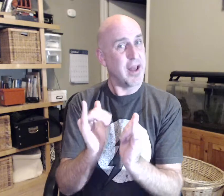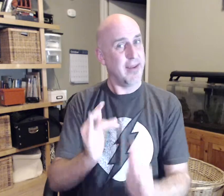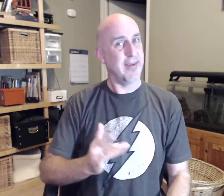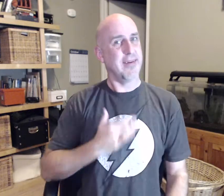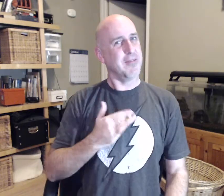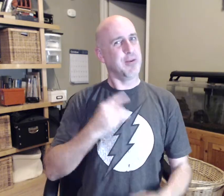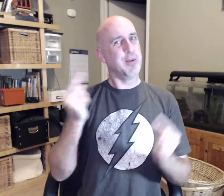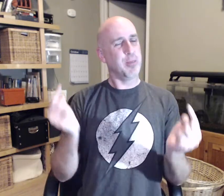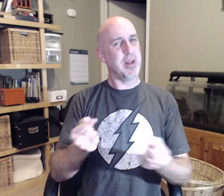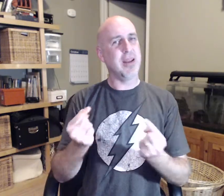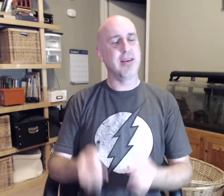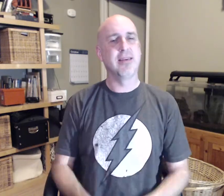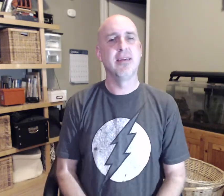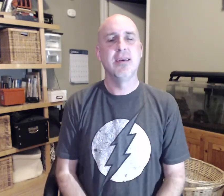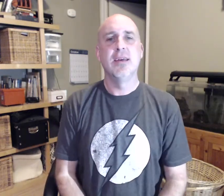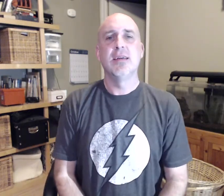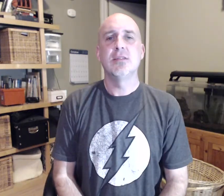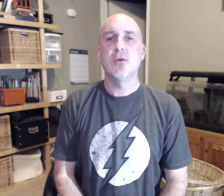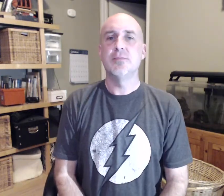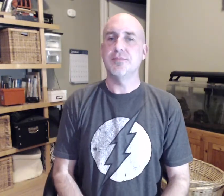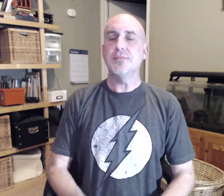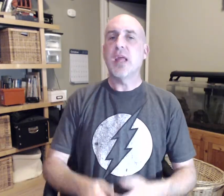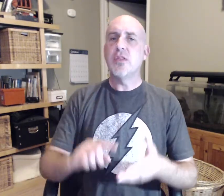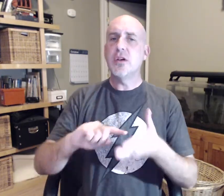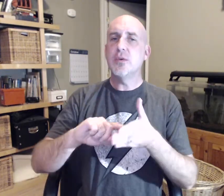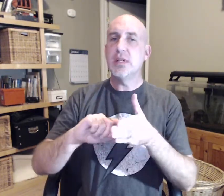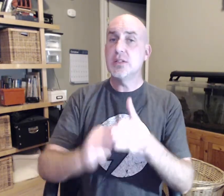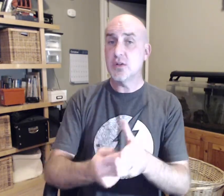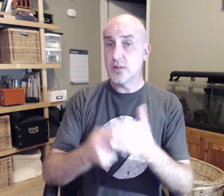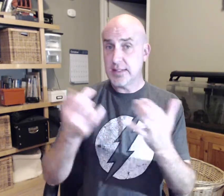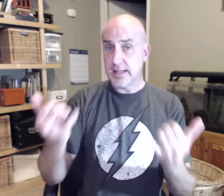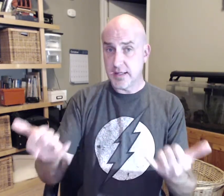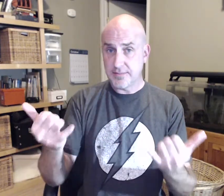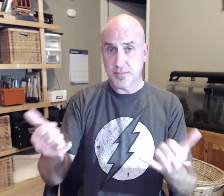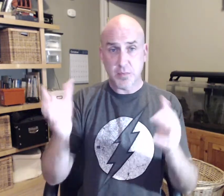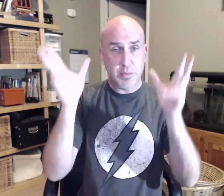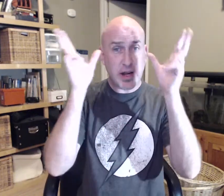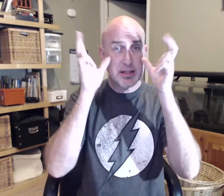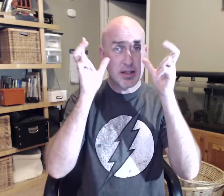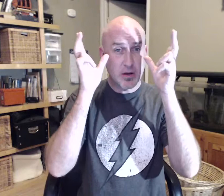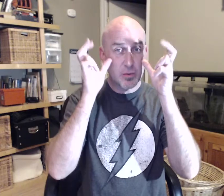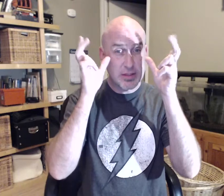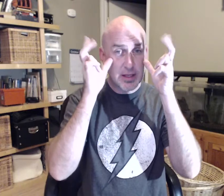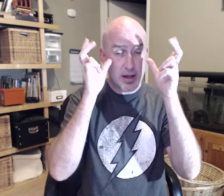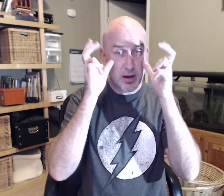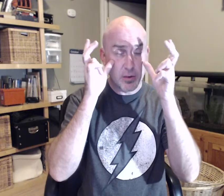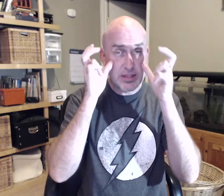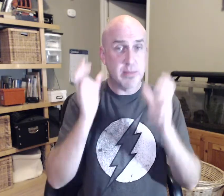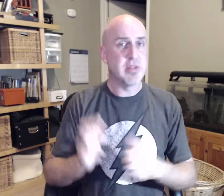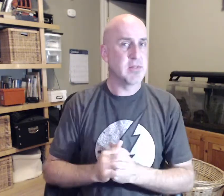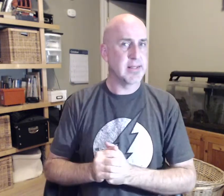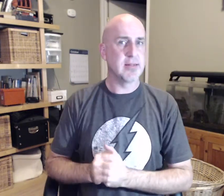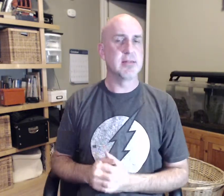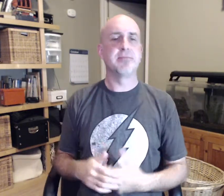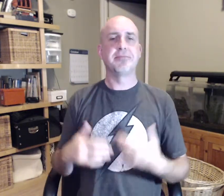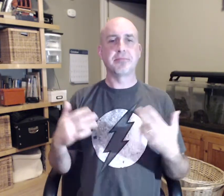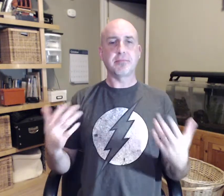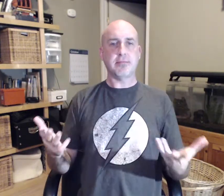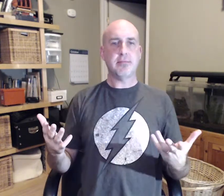I. I feel your pain. So I thought a good way to start today would be practicing on our receptive skills.